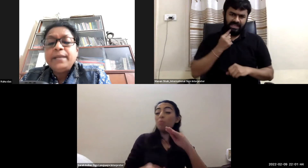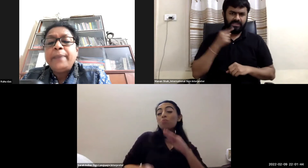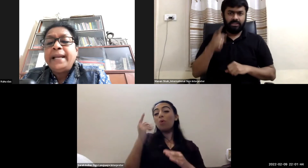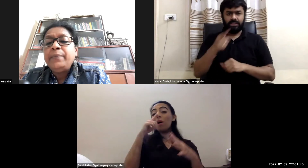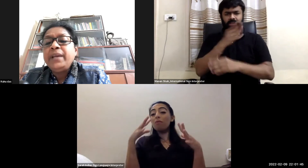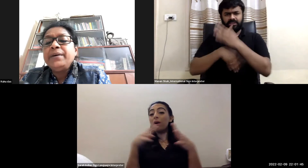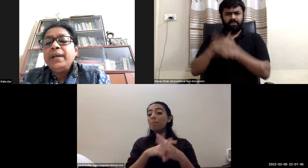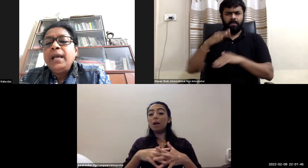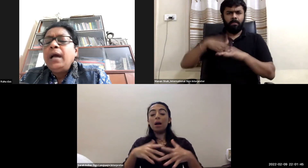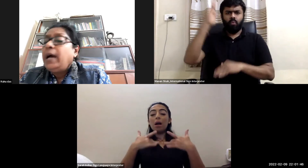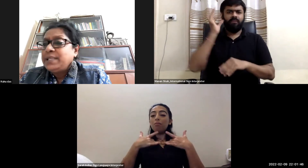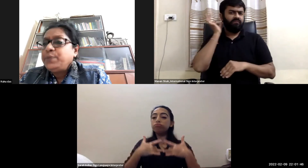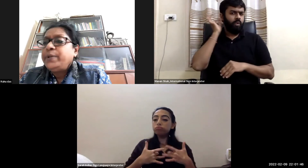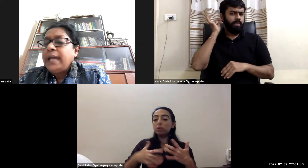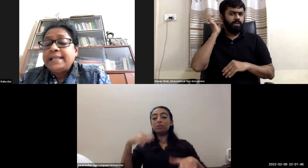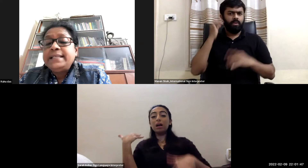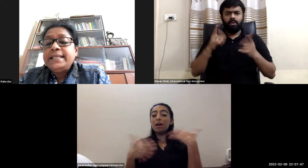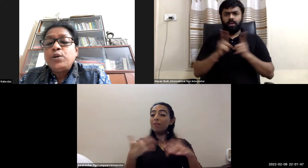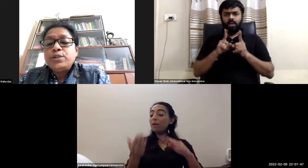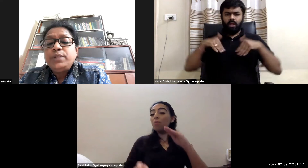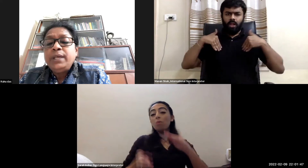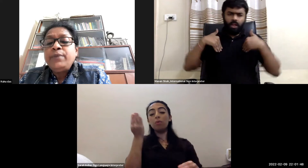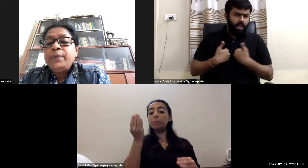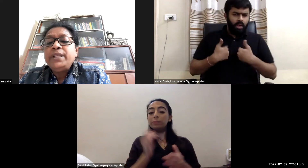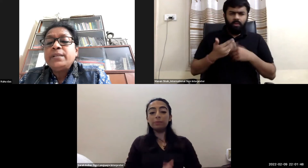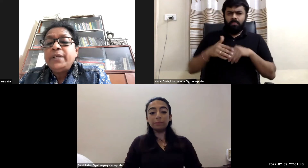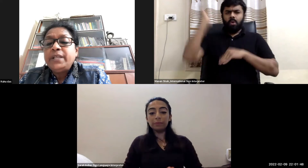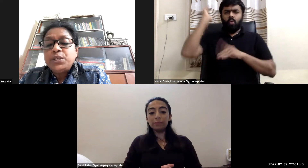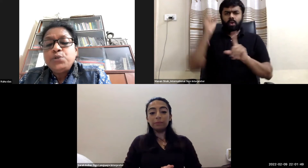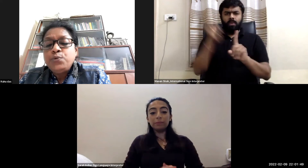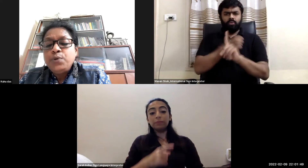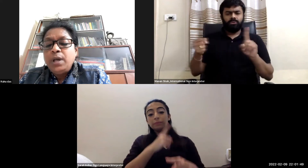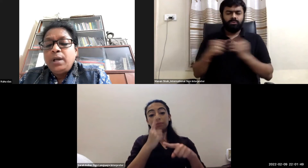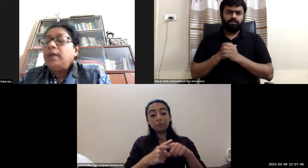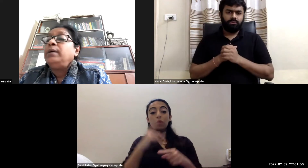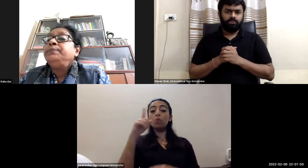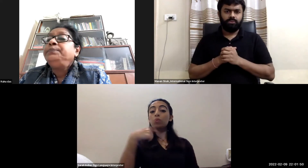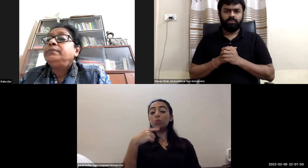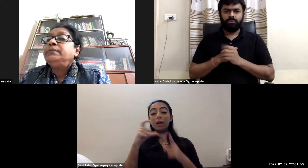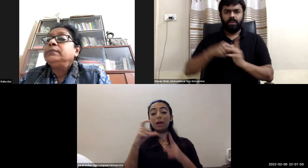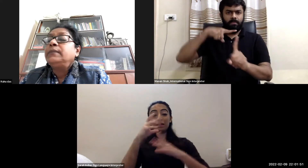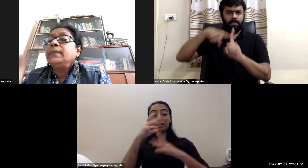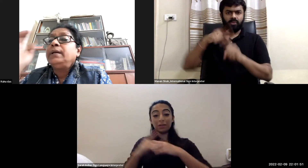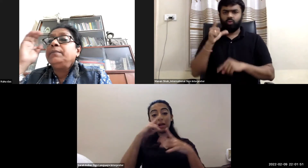COVID-19 pandemic. As well as it is also the women with disabilities do